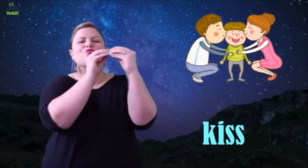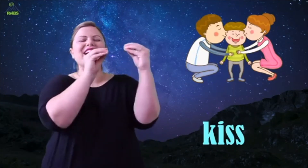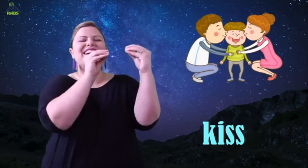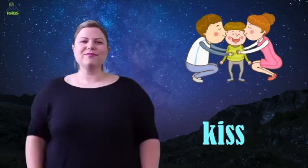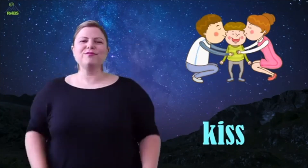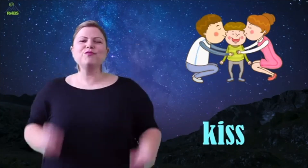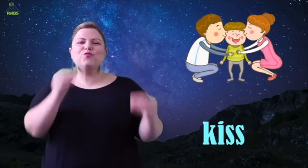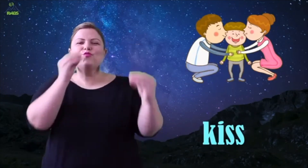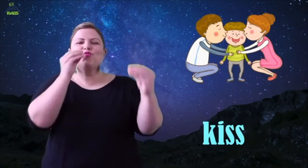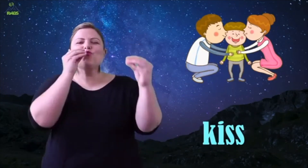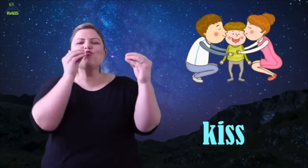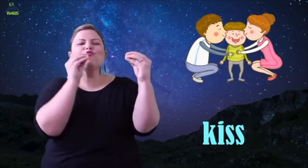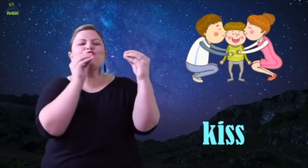Kiss.